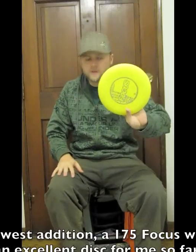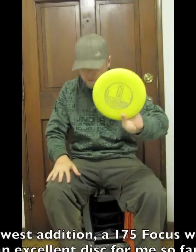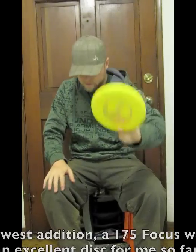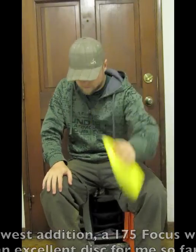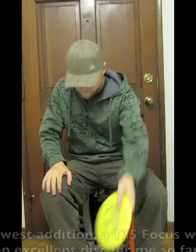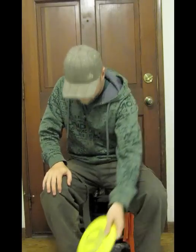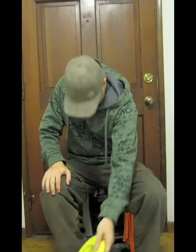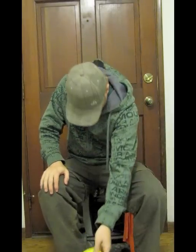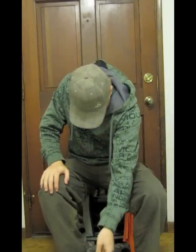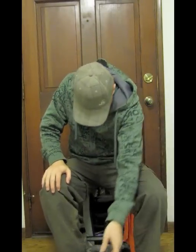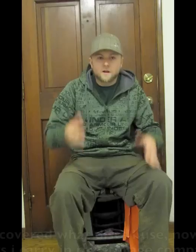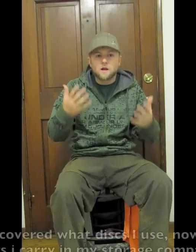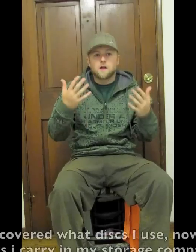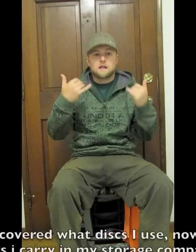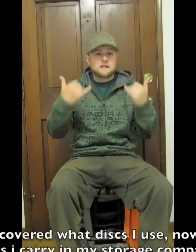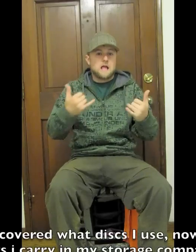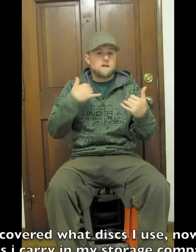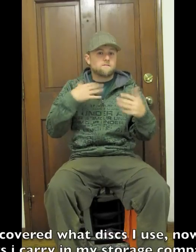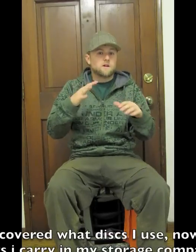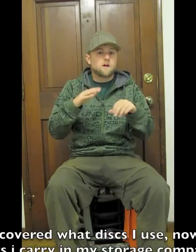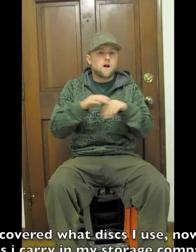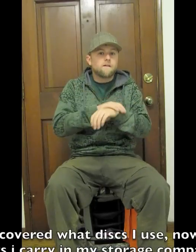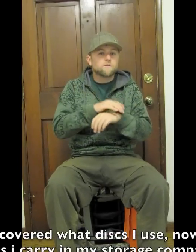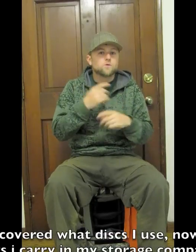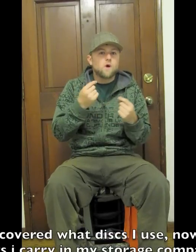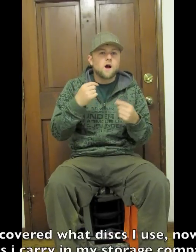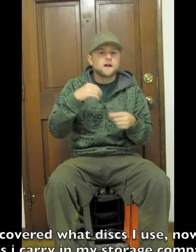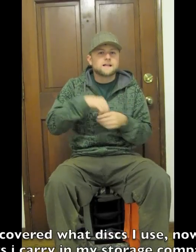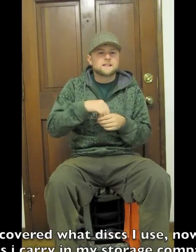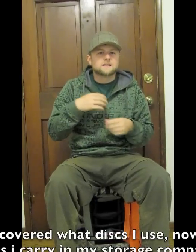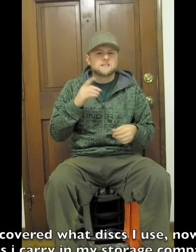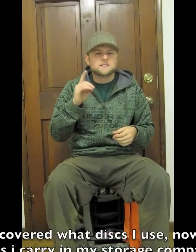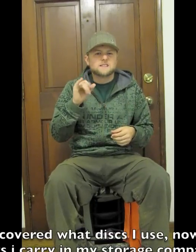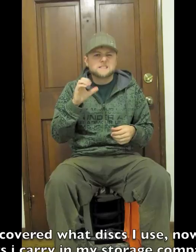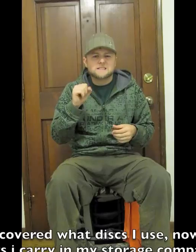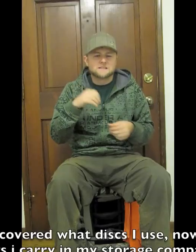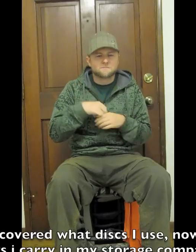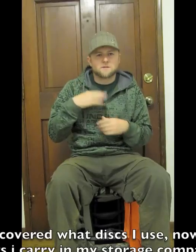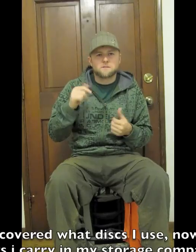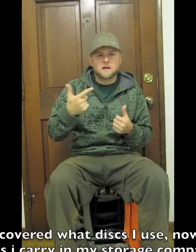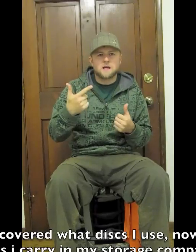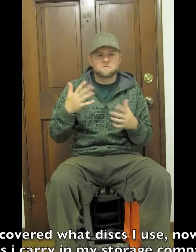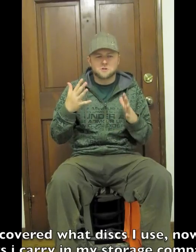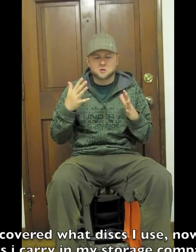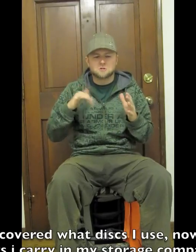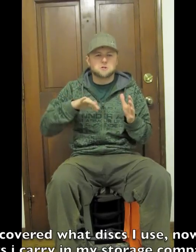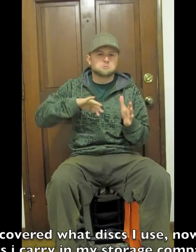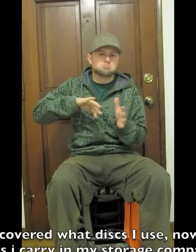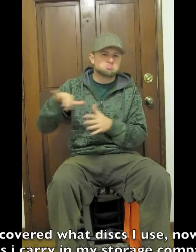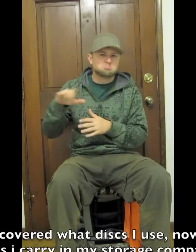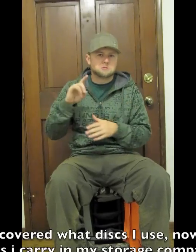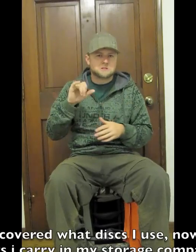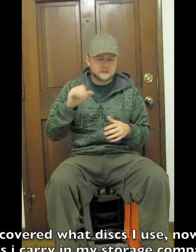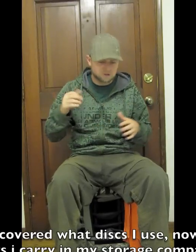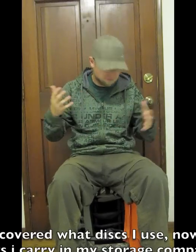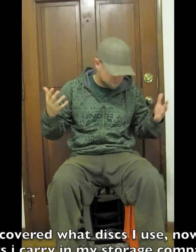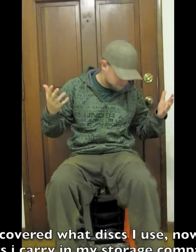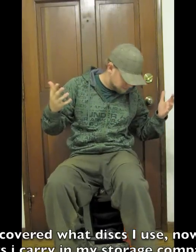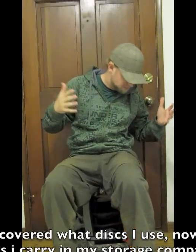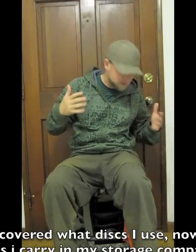Telephone. I come and see you everywhere. Don't you have a home? You know I had my way with words, like I had my way with